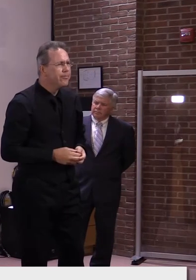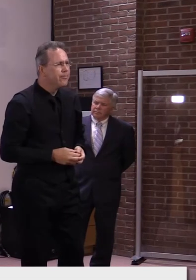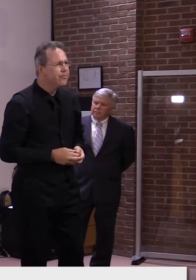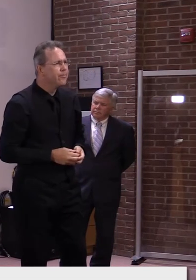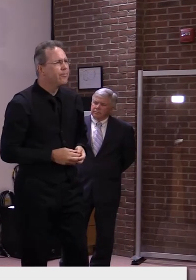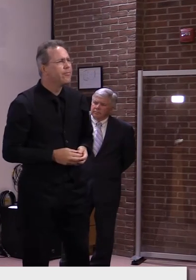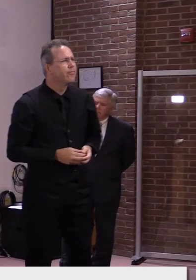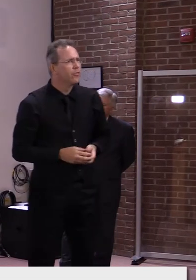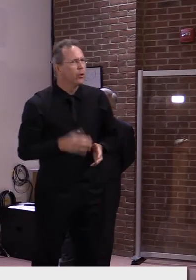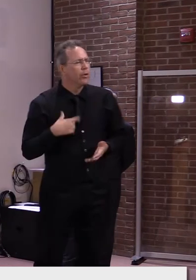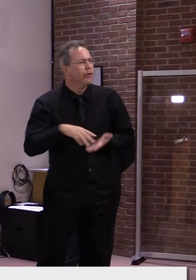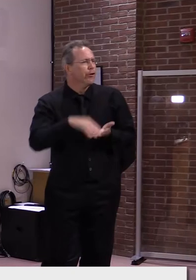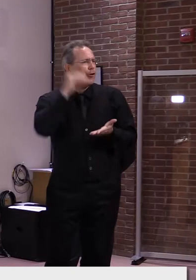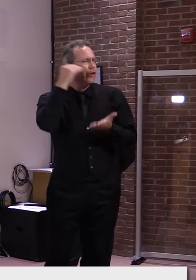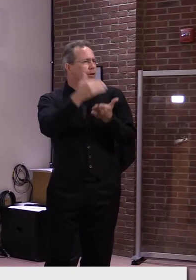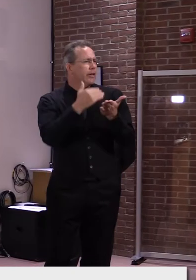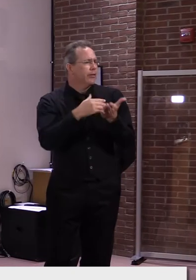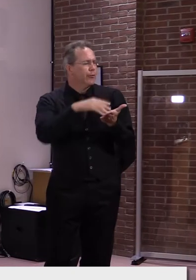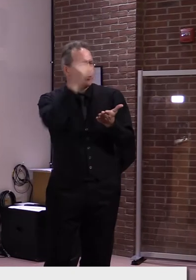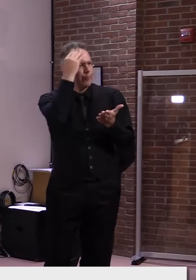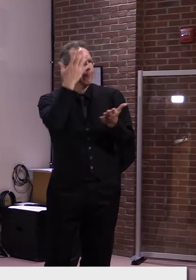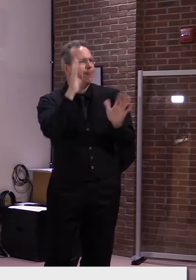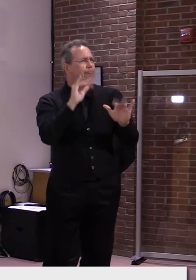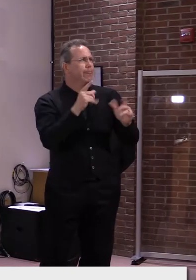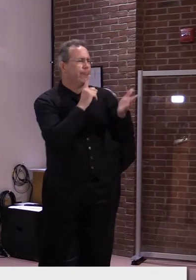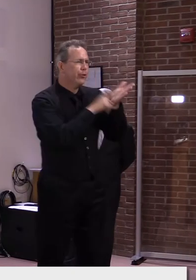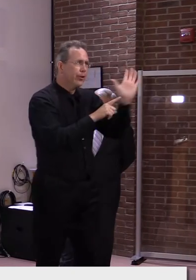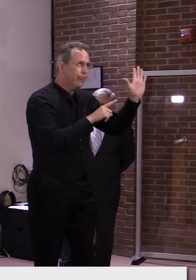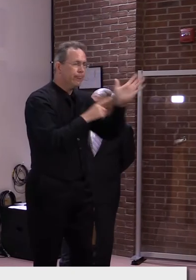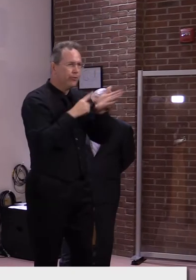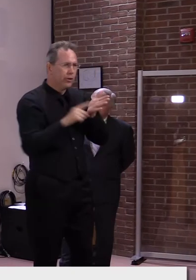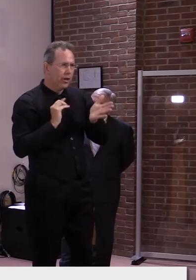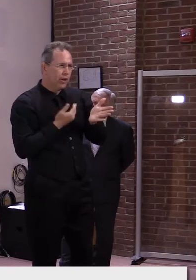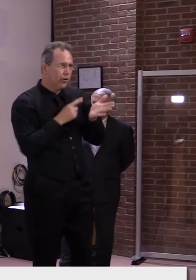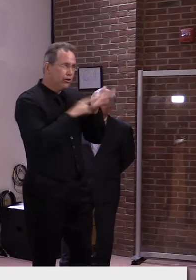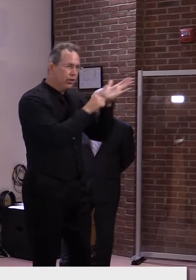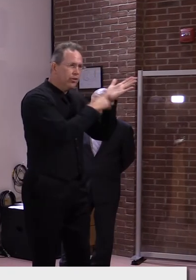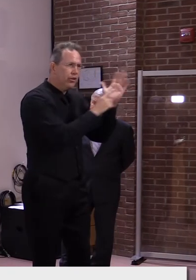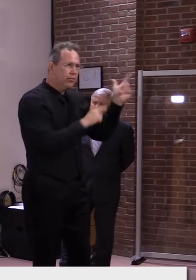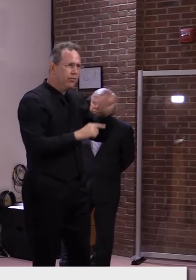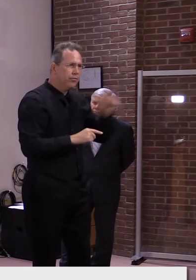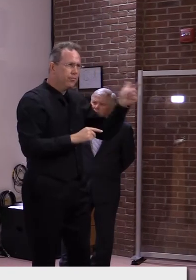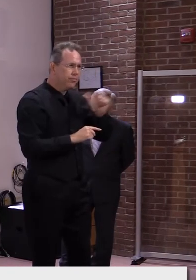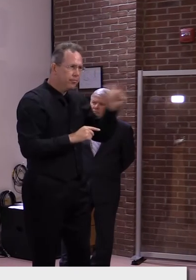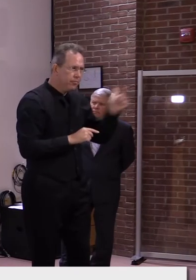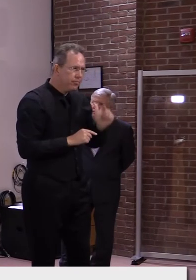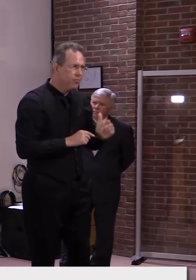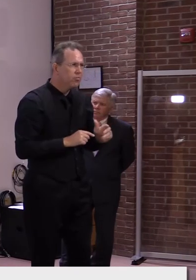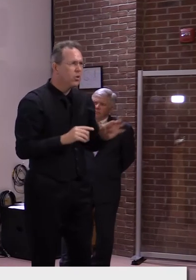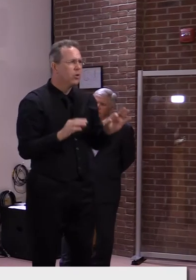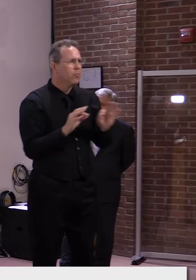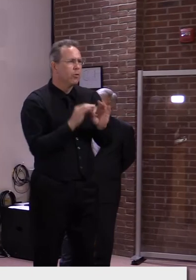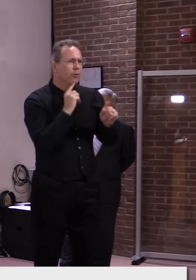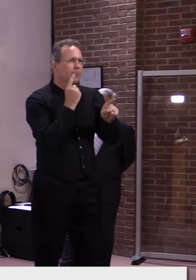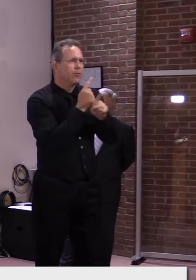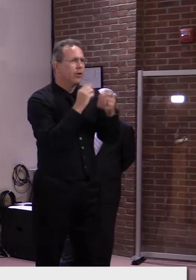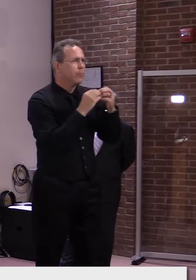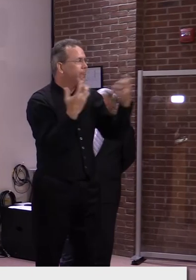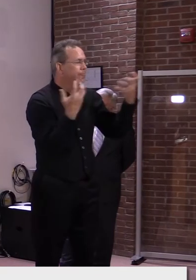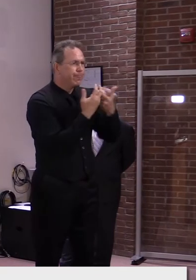Plus, as Secretary Smith said, we were getting close to that 80%. So that was also critical to do it at that time. So I